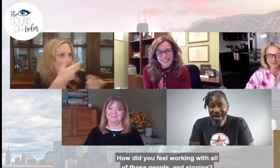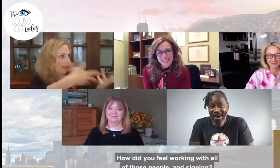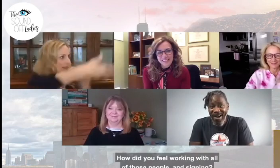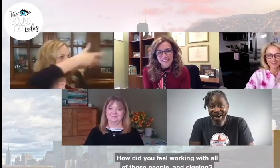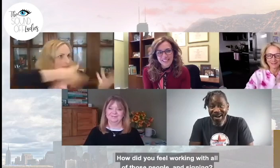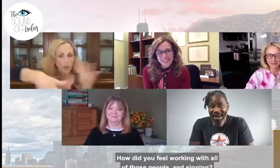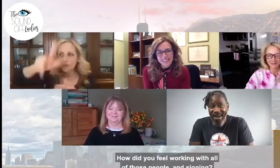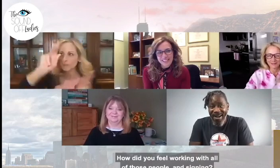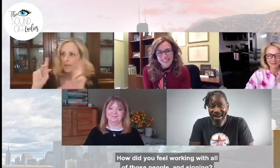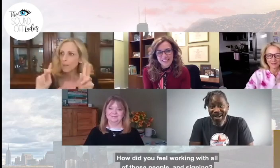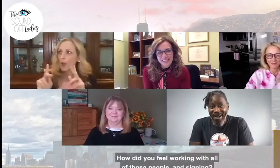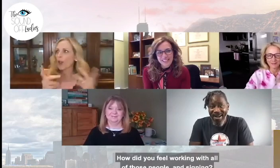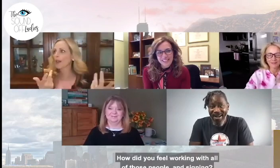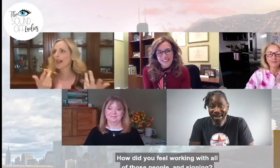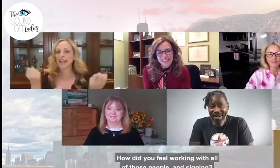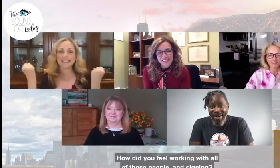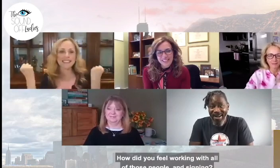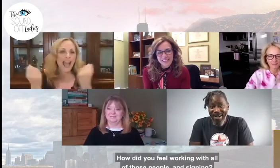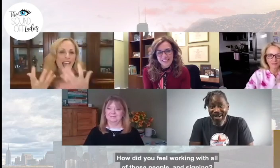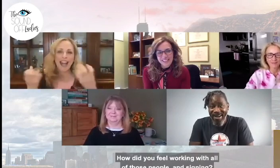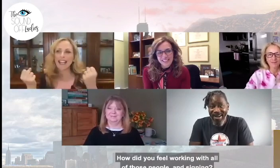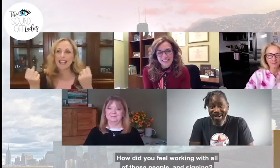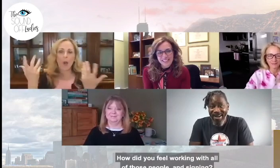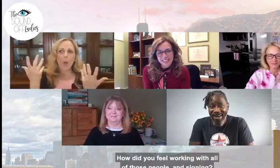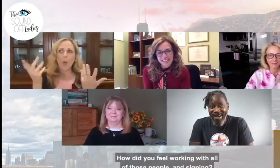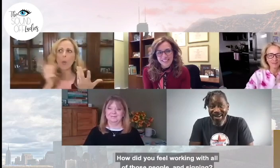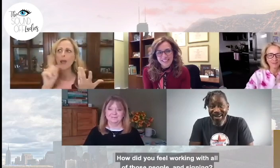working with all those people and signing?